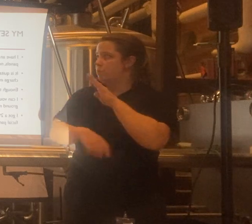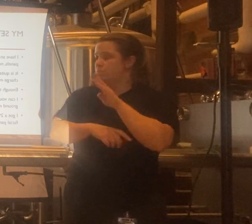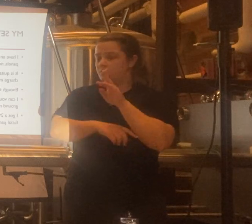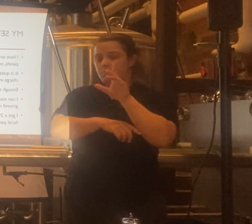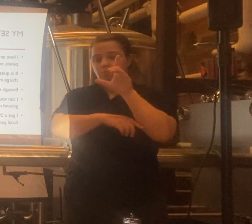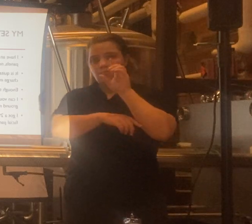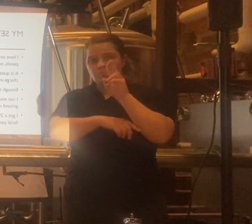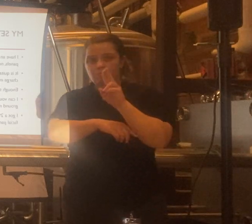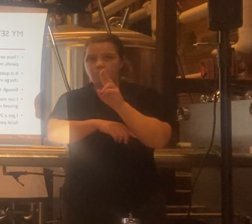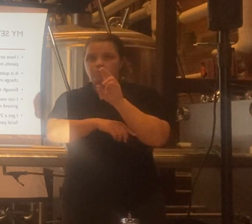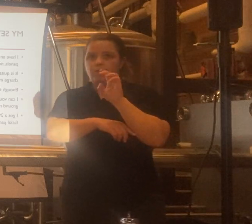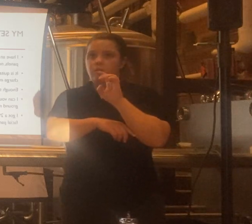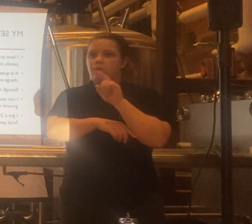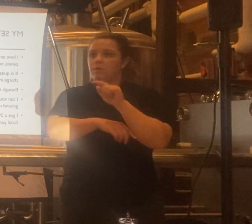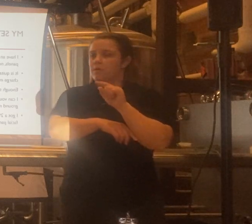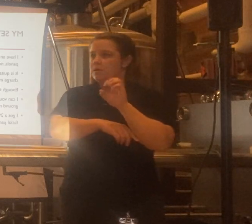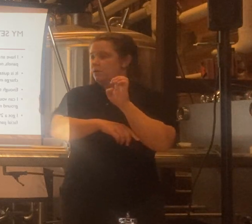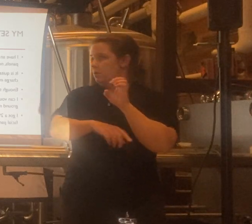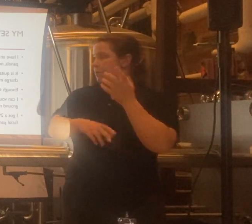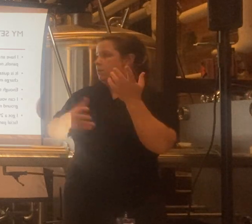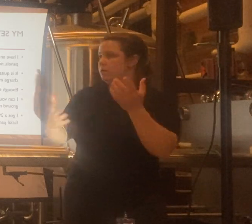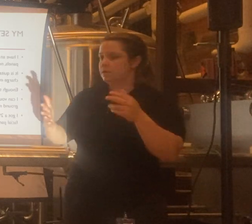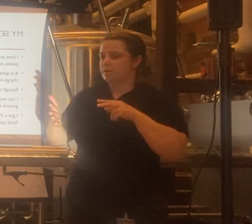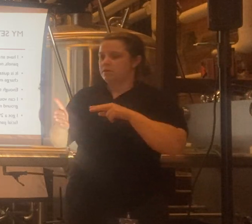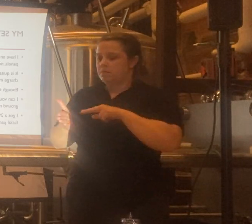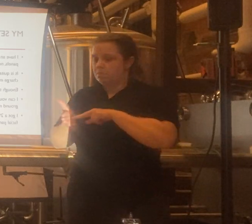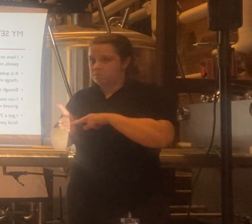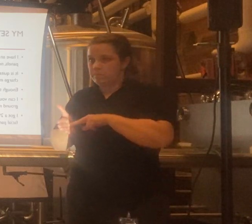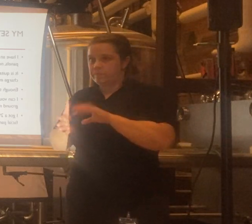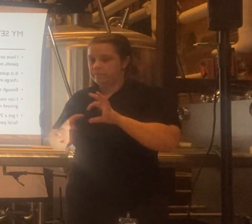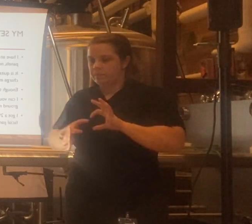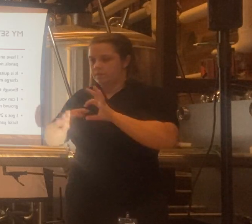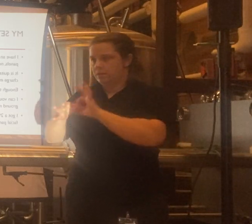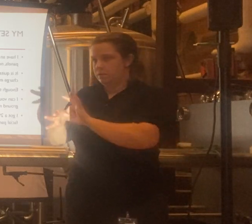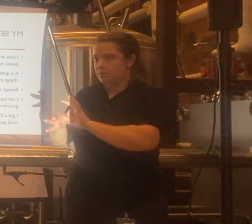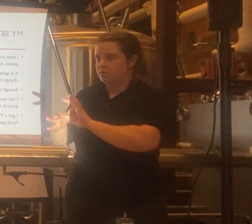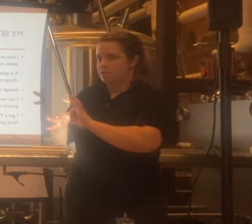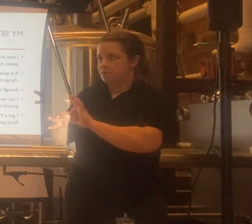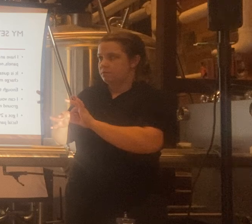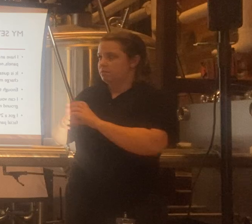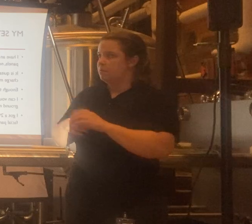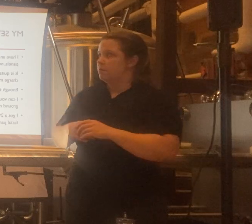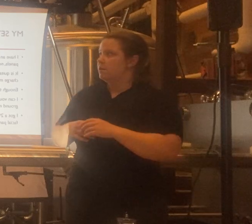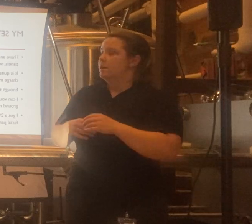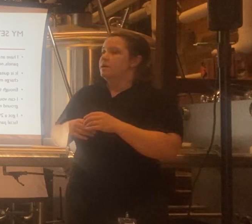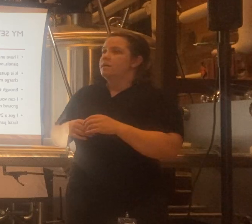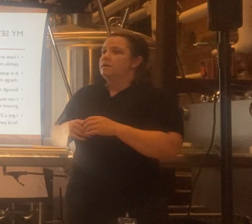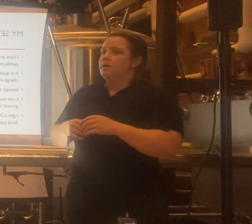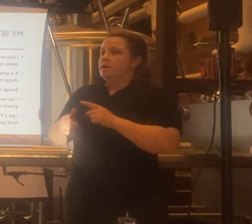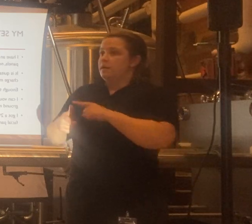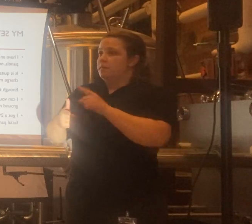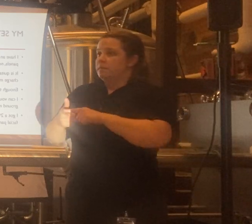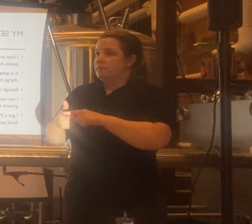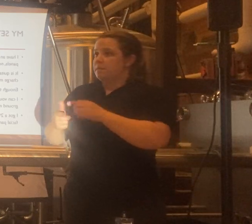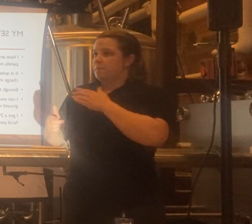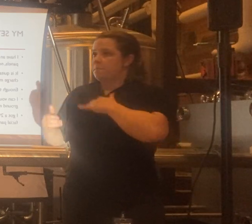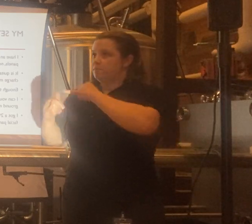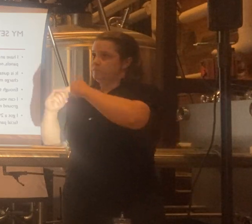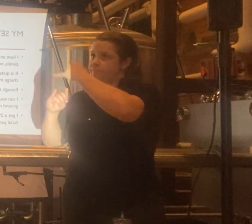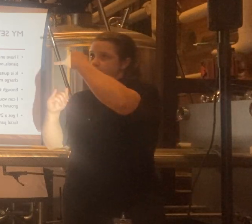and hole in the wall, and then it plugs into the connectors, and that's what runs it. And then I have a wire that goes back. This is one of my first